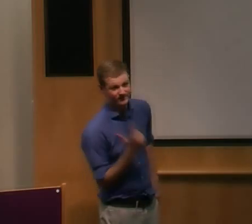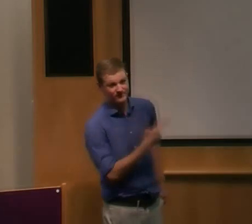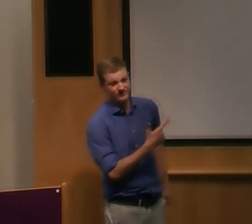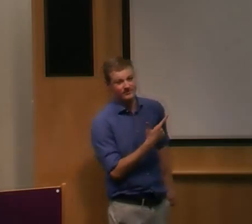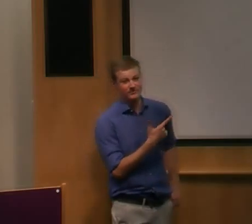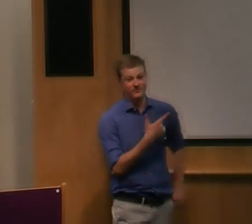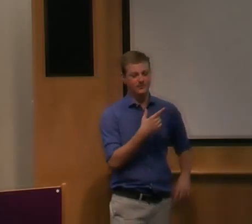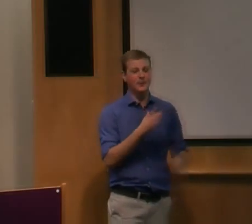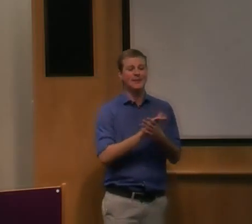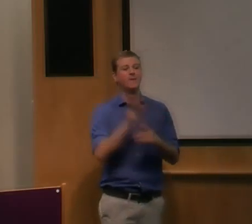hover cars.